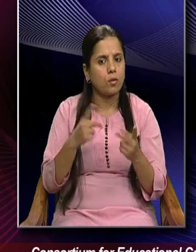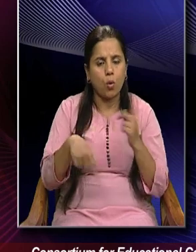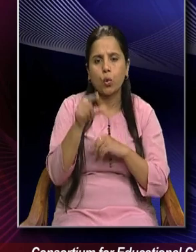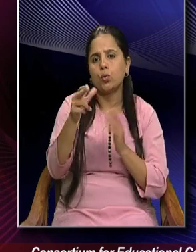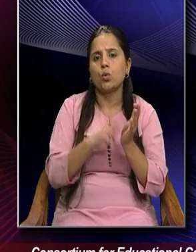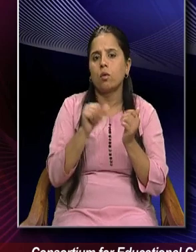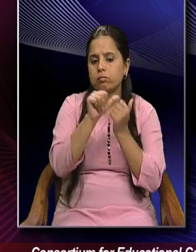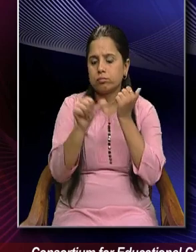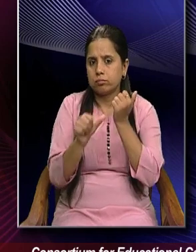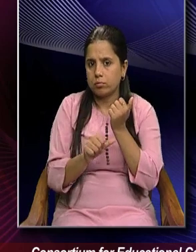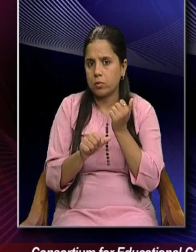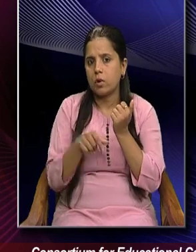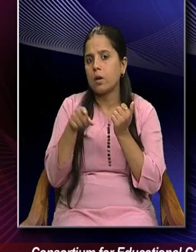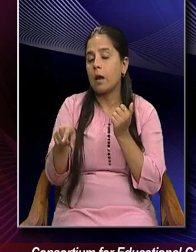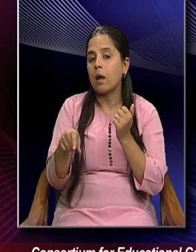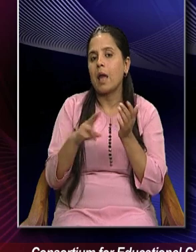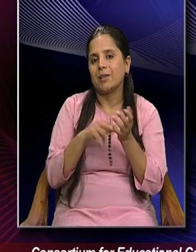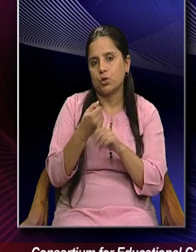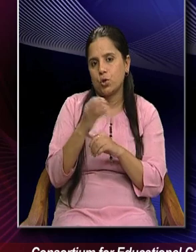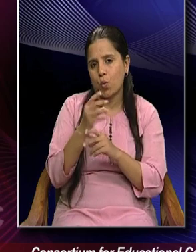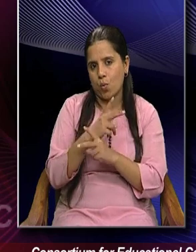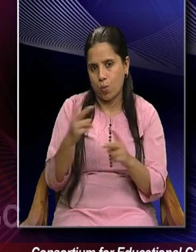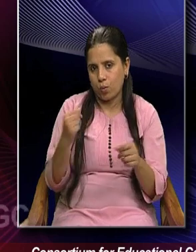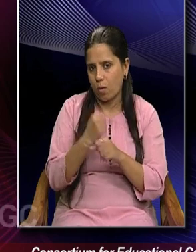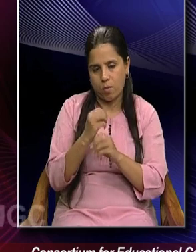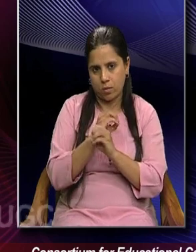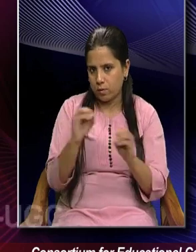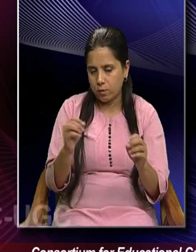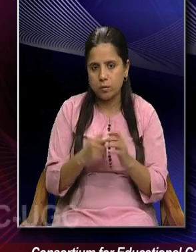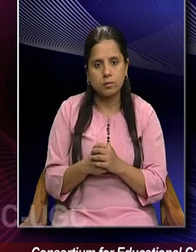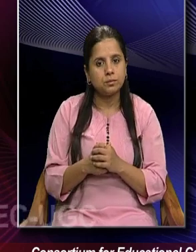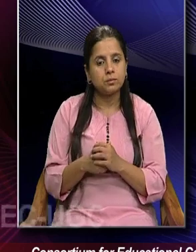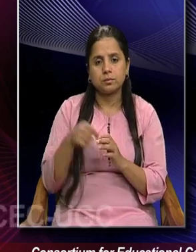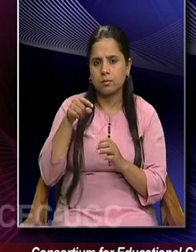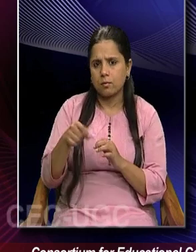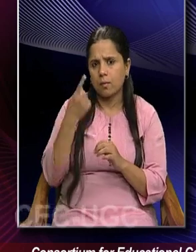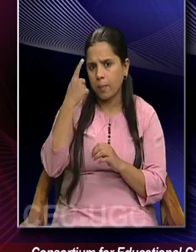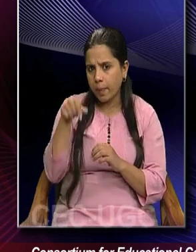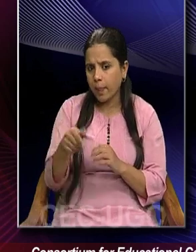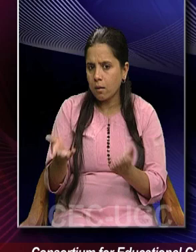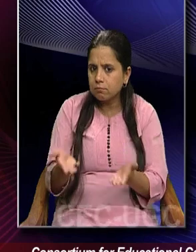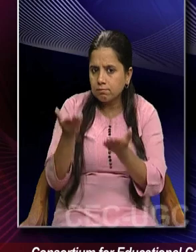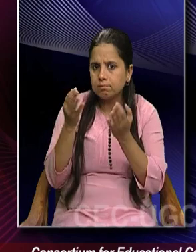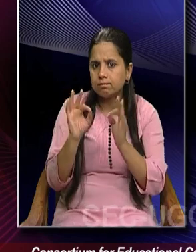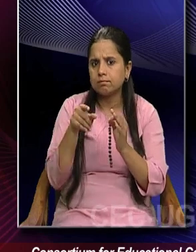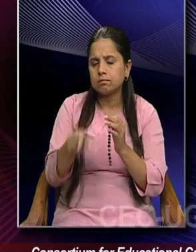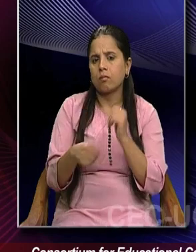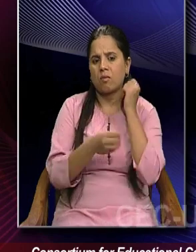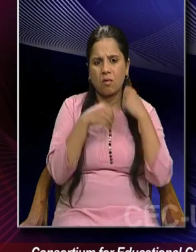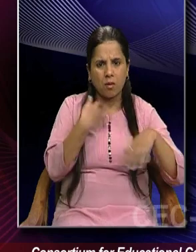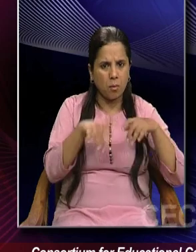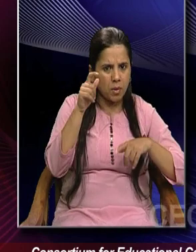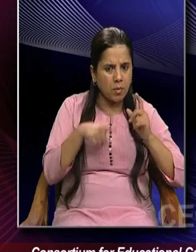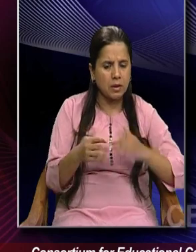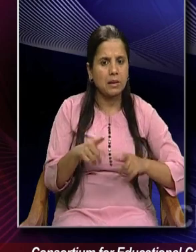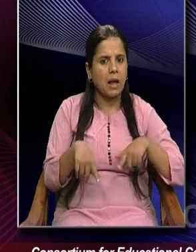UN, and non-governmental organizations to alleviate suffering, save lives, and